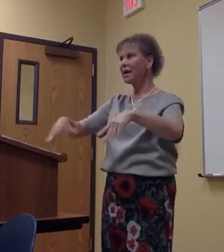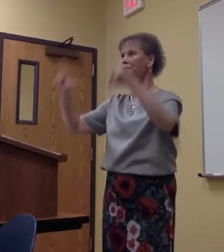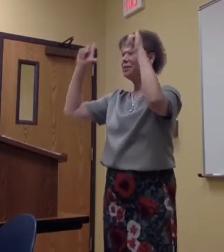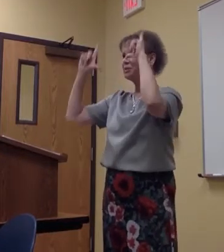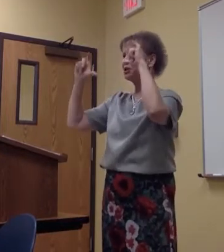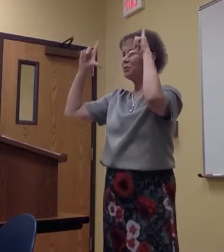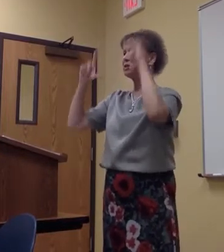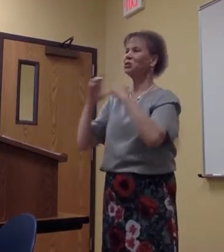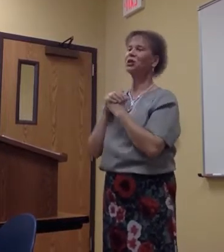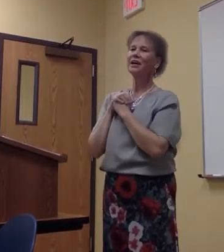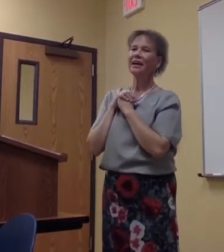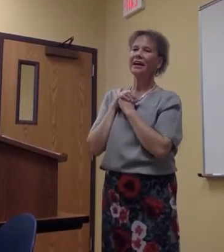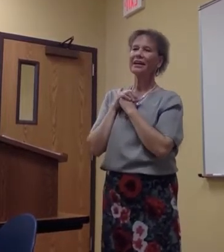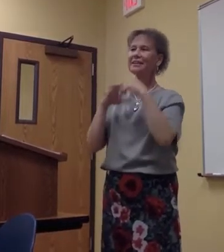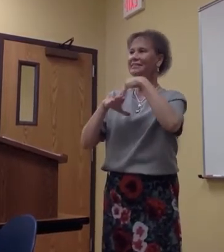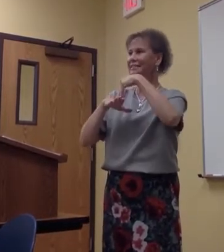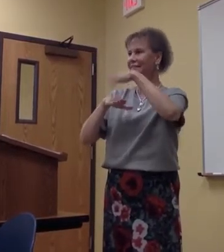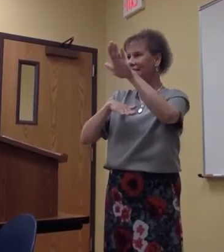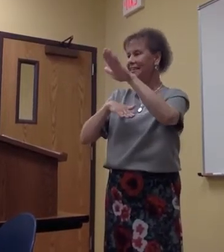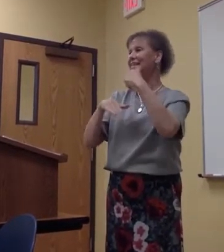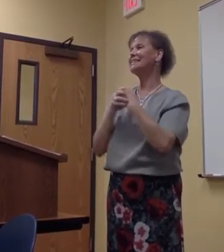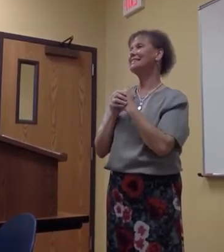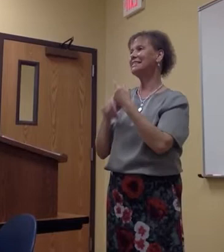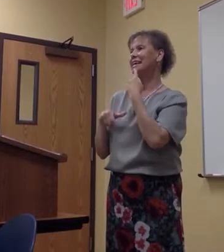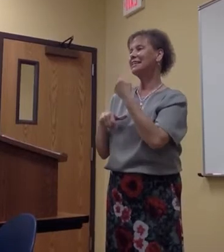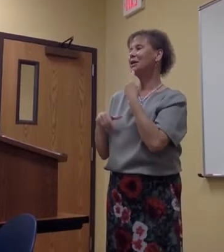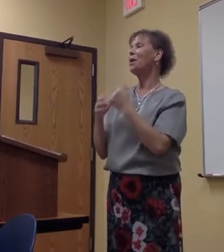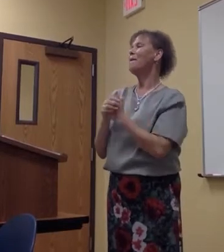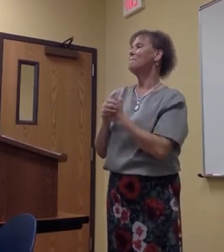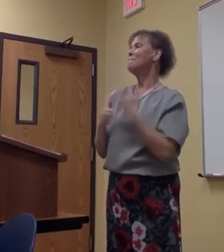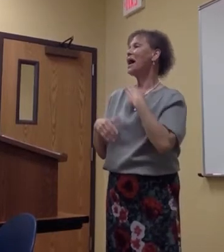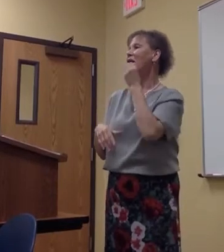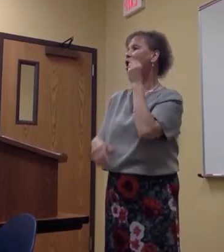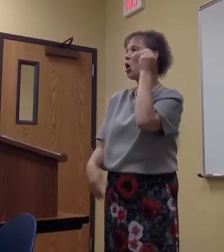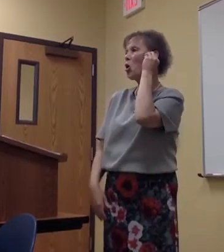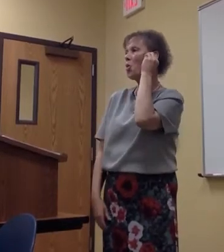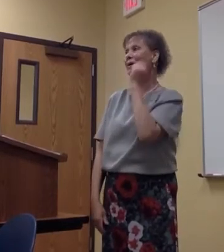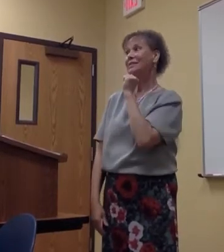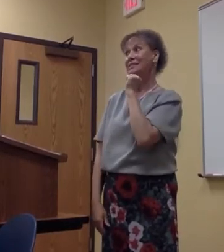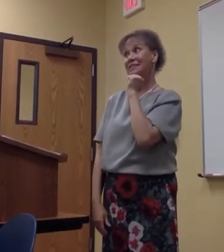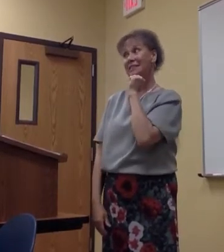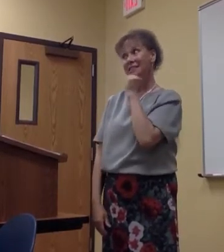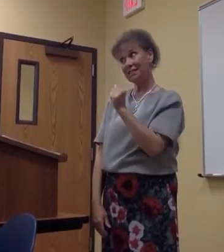and he took a picture and sent it and said, "My home,